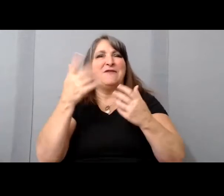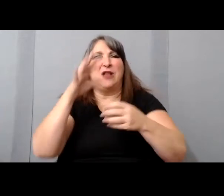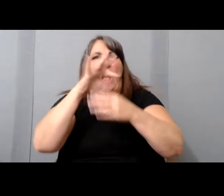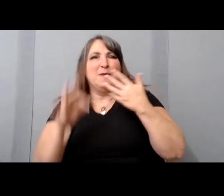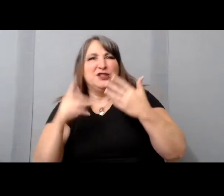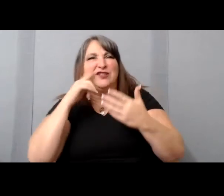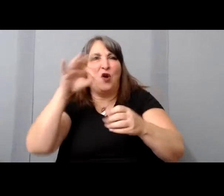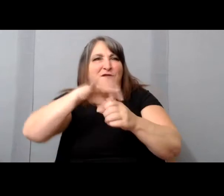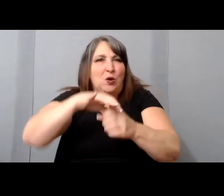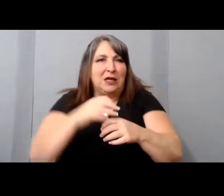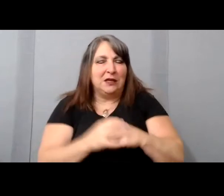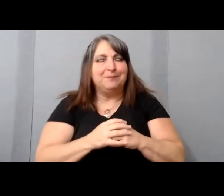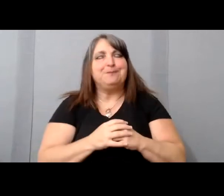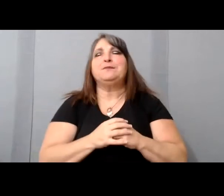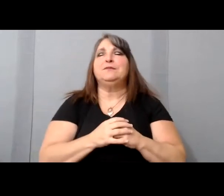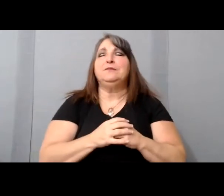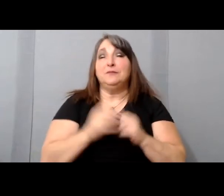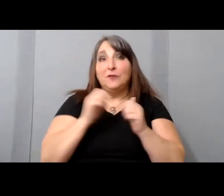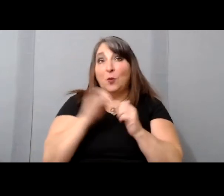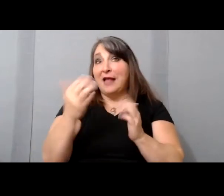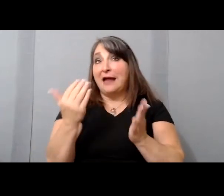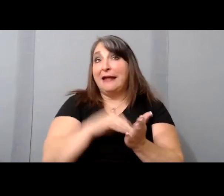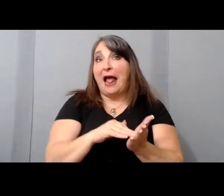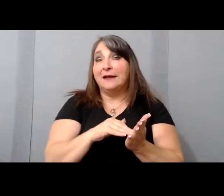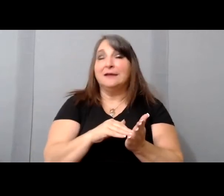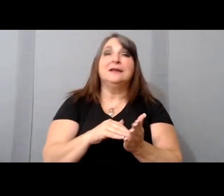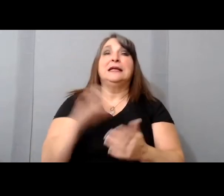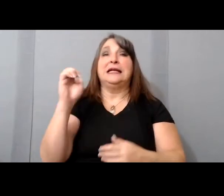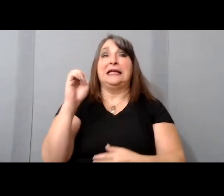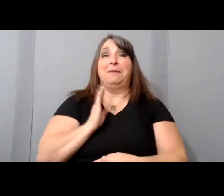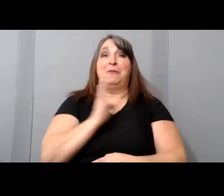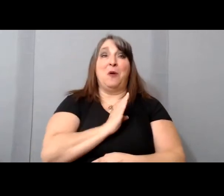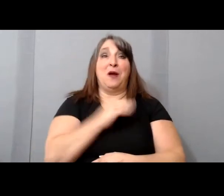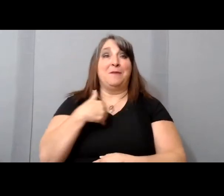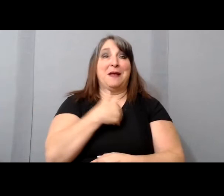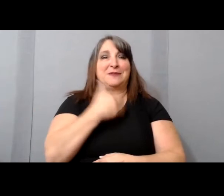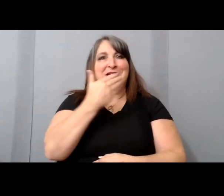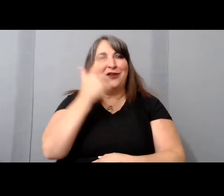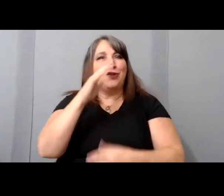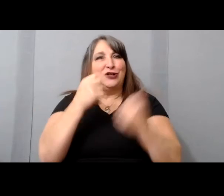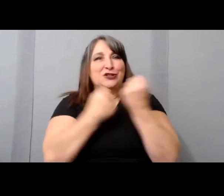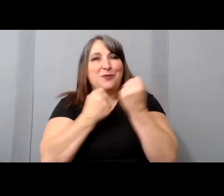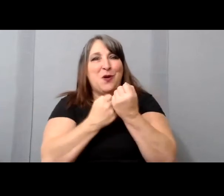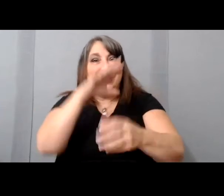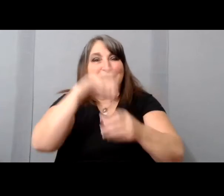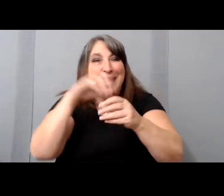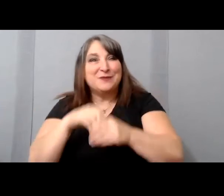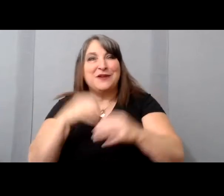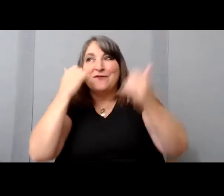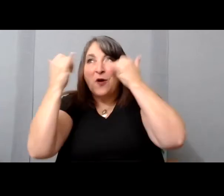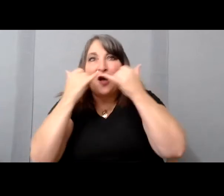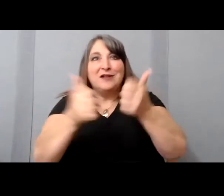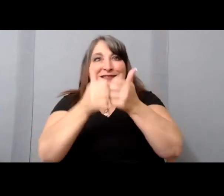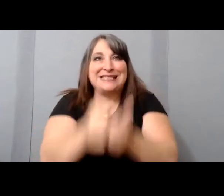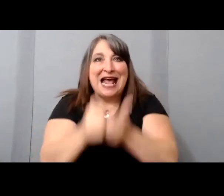So with that, again, e-board members, just thank you for your support. Thank you for your engagement. Thank you for the phone calls, the